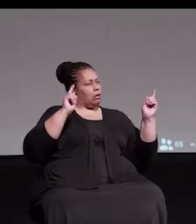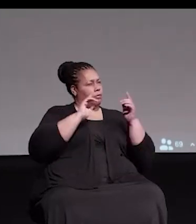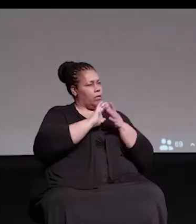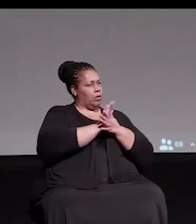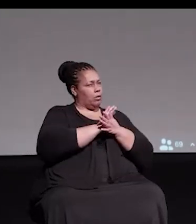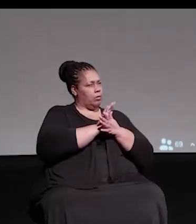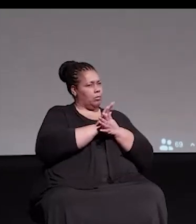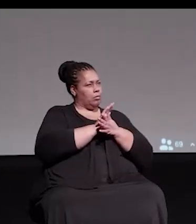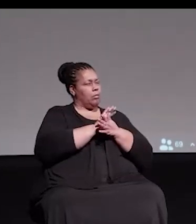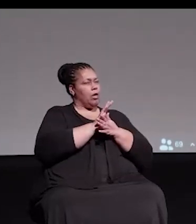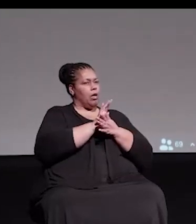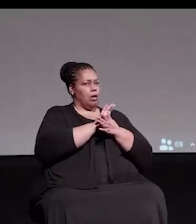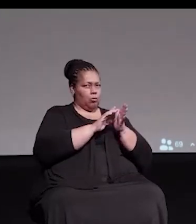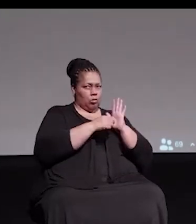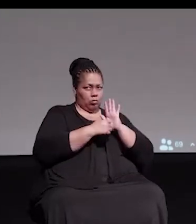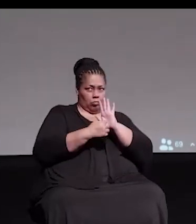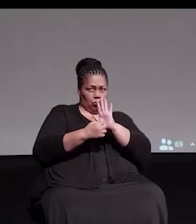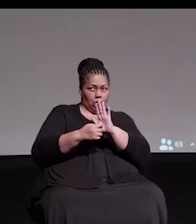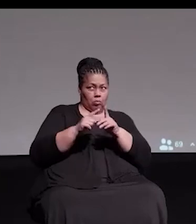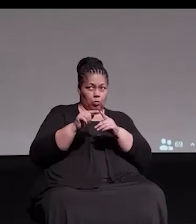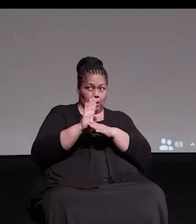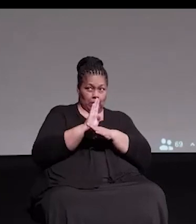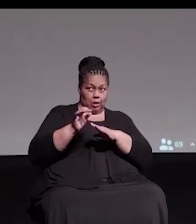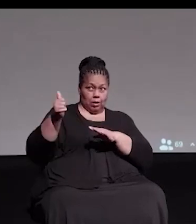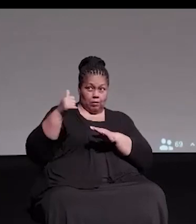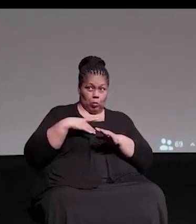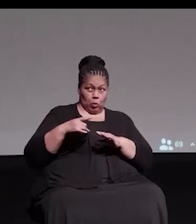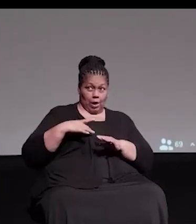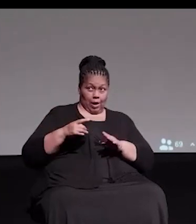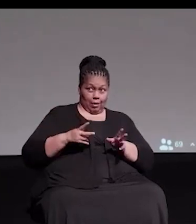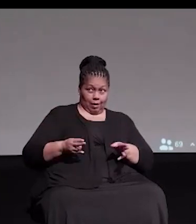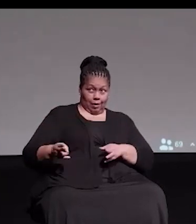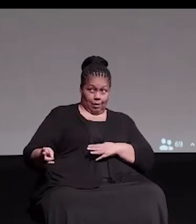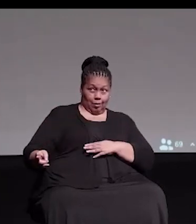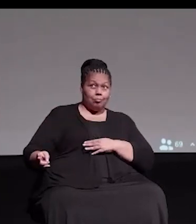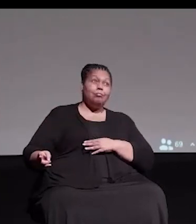the executives and they like it, they like the cut.